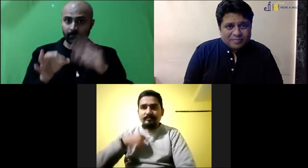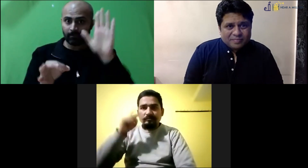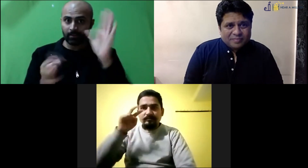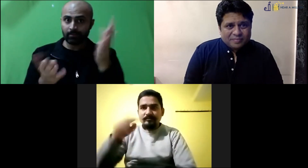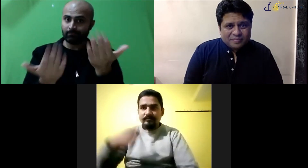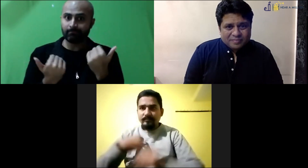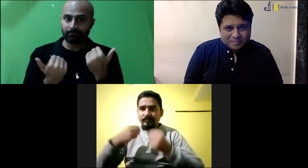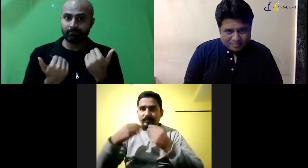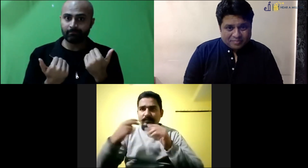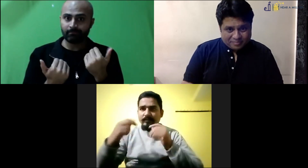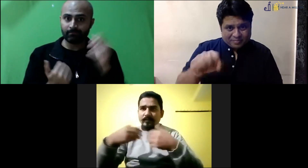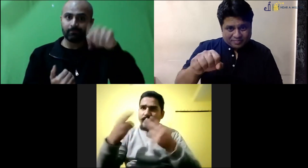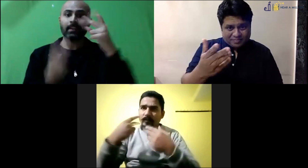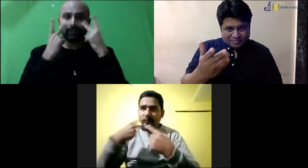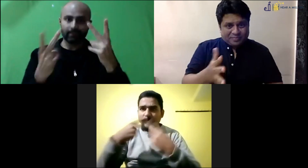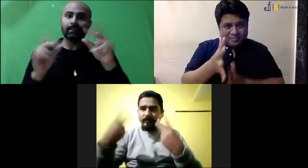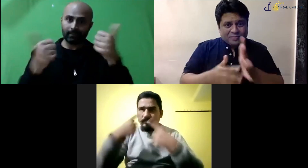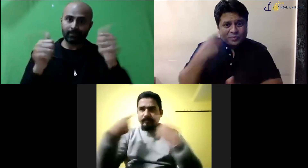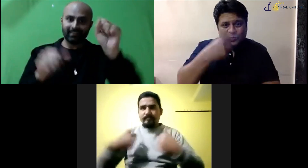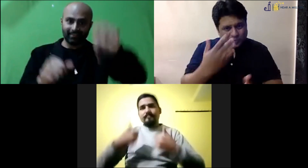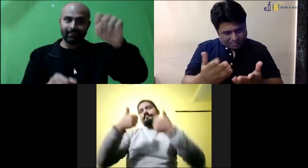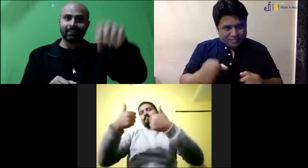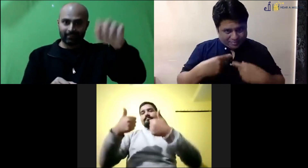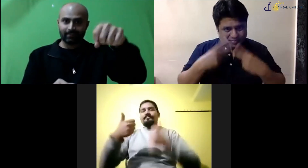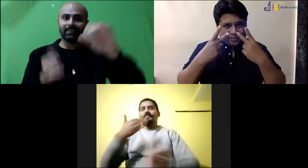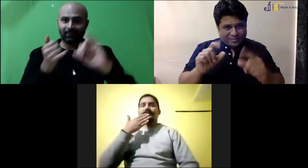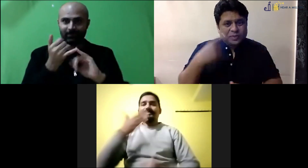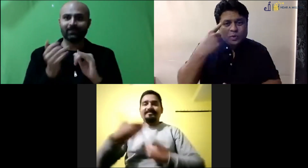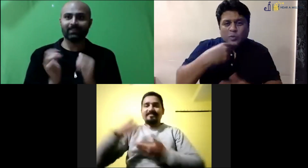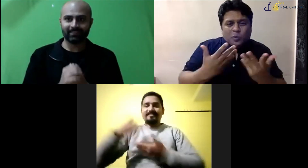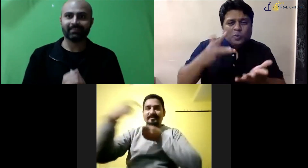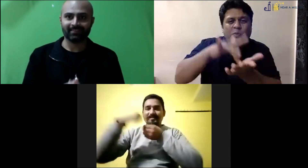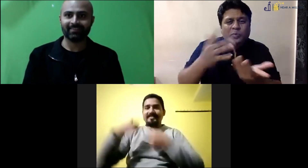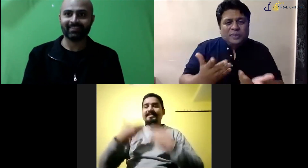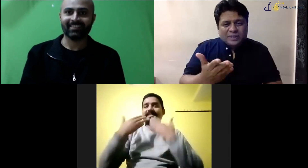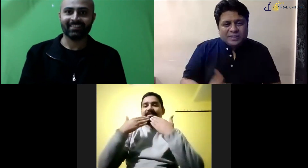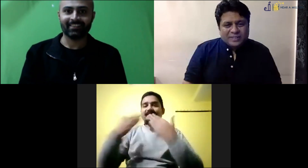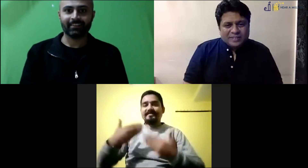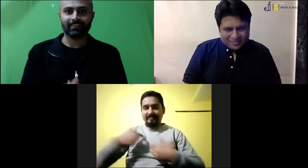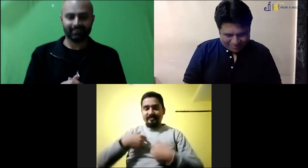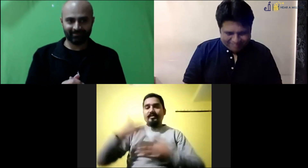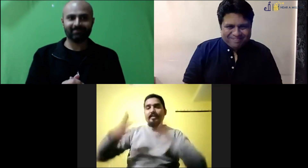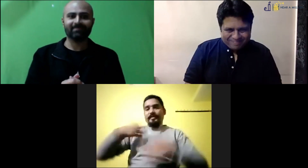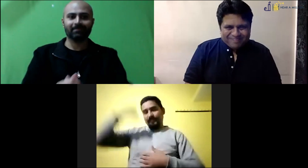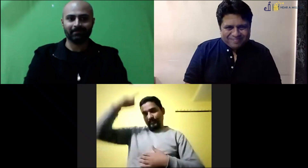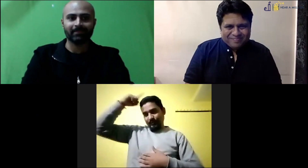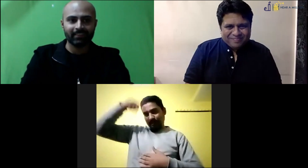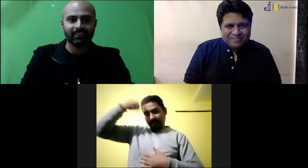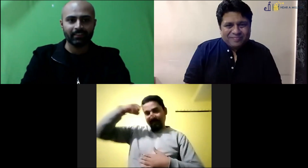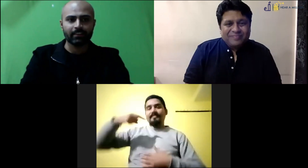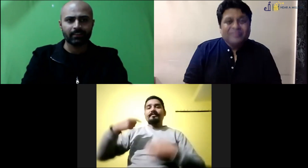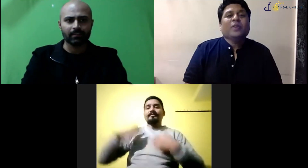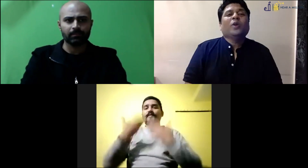Okay. Do you have any questions, Sumit? You spotlighted. Yeah, we can see you. Please tell us who are you, where are you